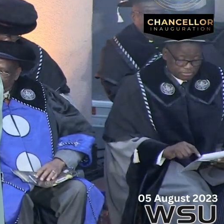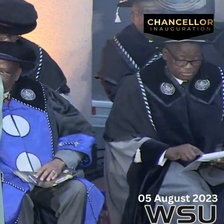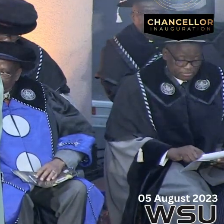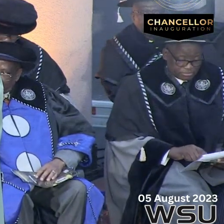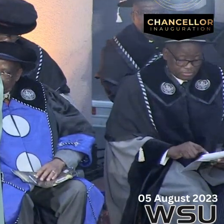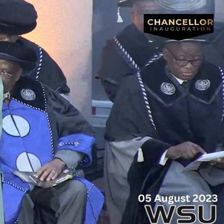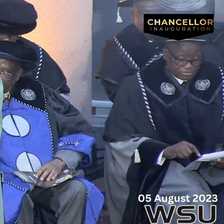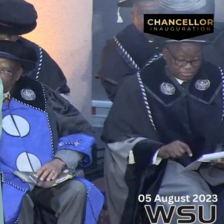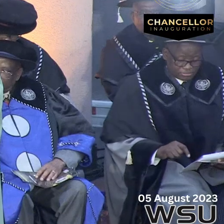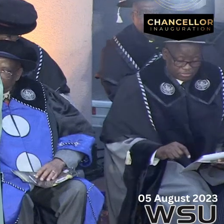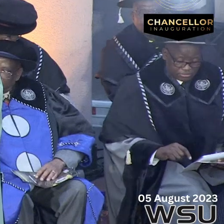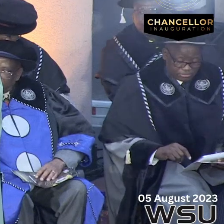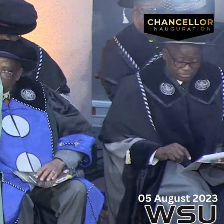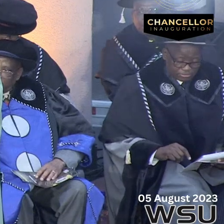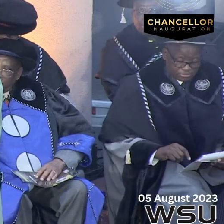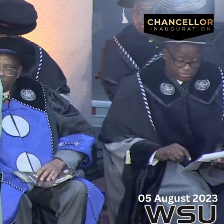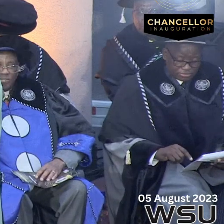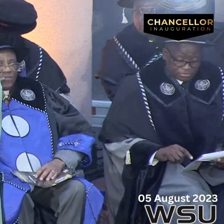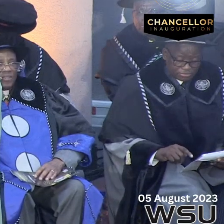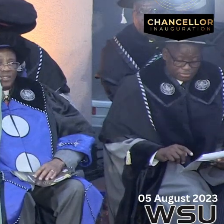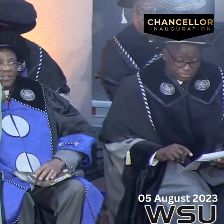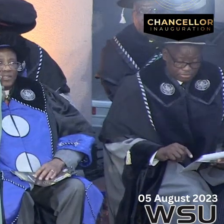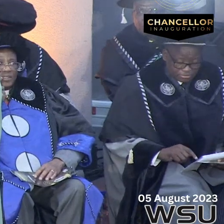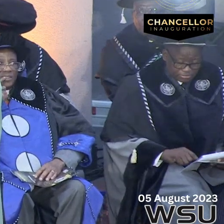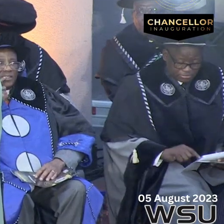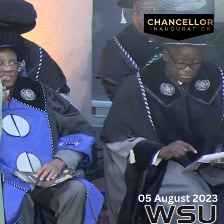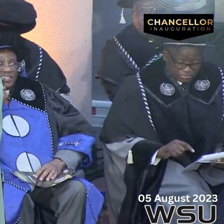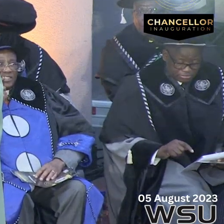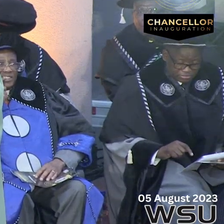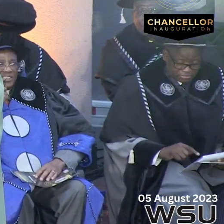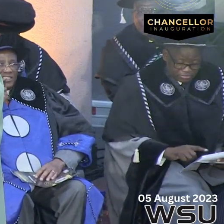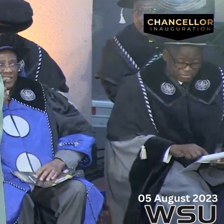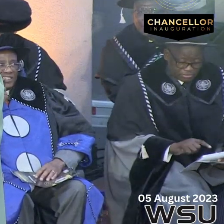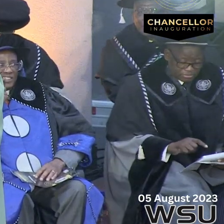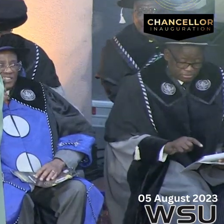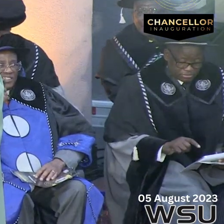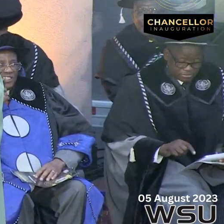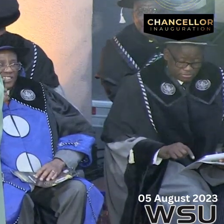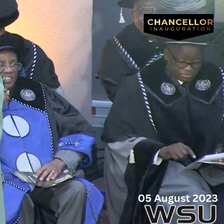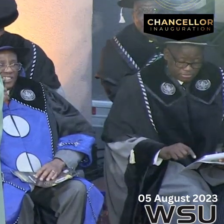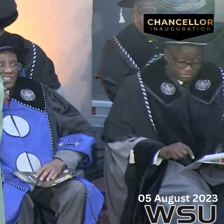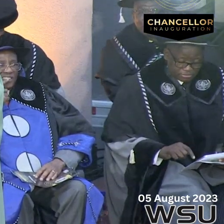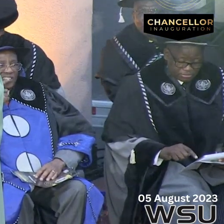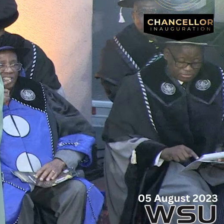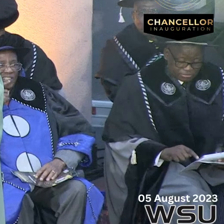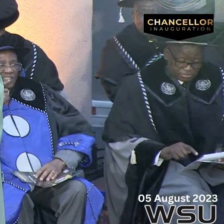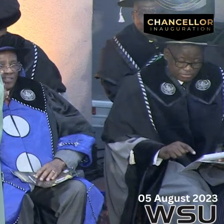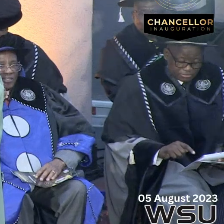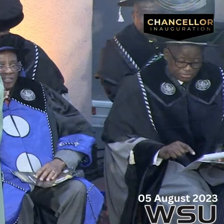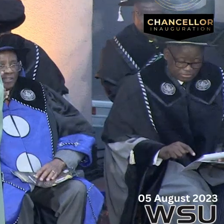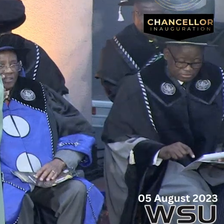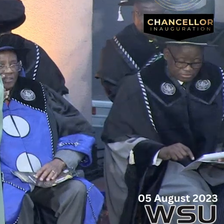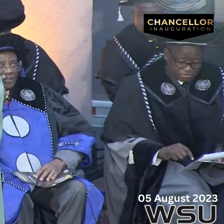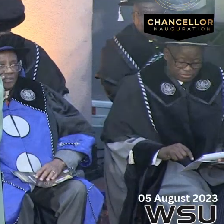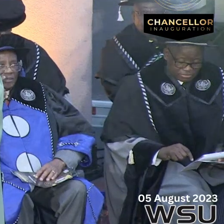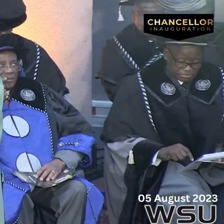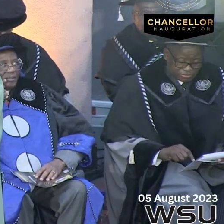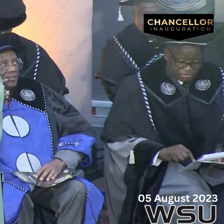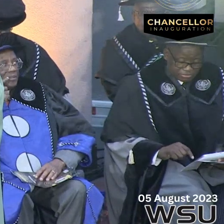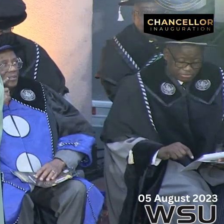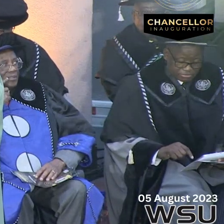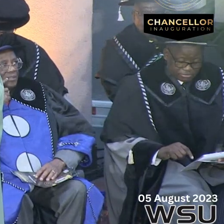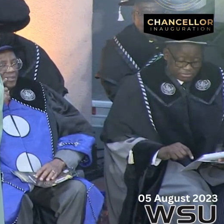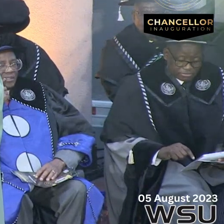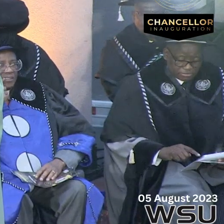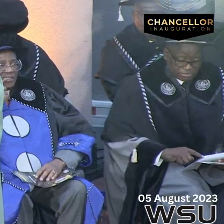when the new South Africa was born, it did not have a bureaucracy of its own. It had to depend on the graduates of